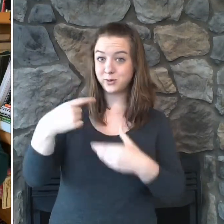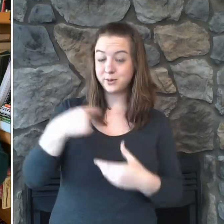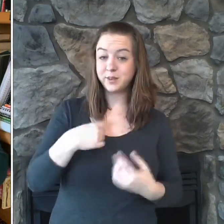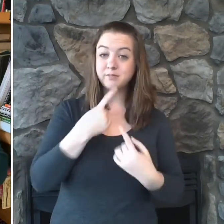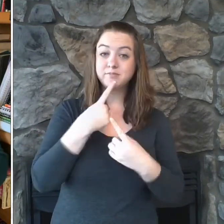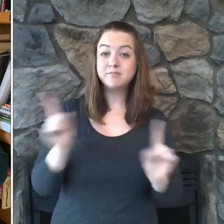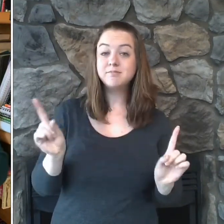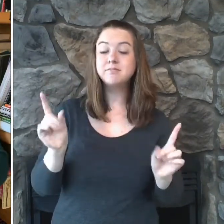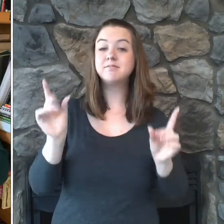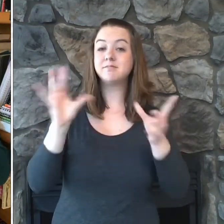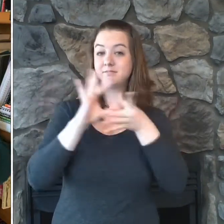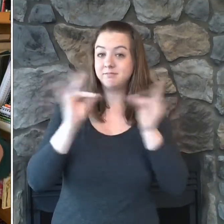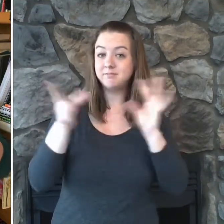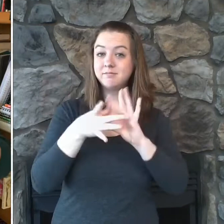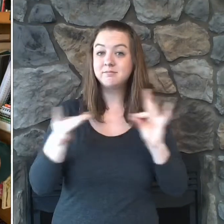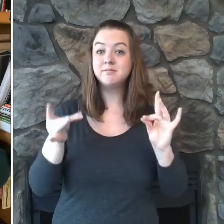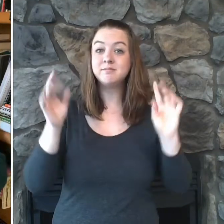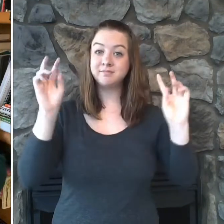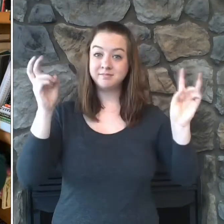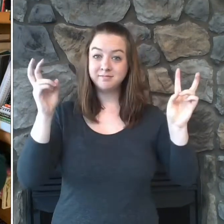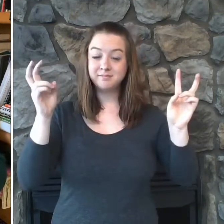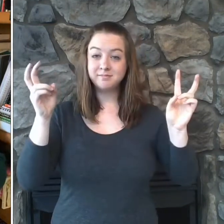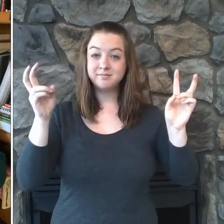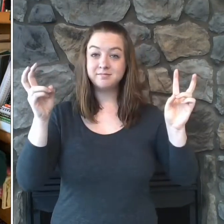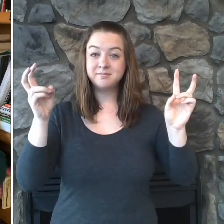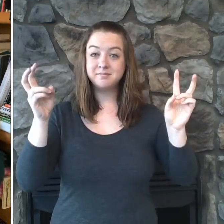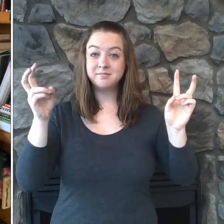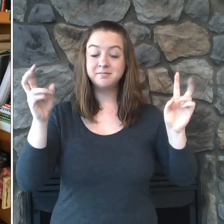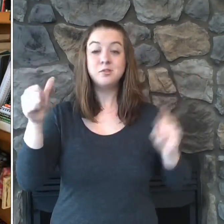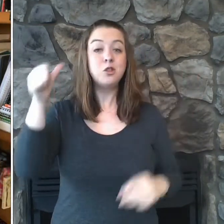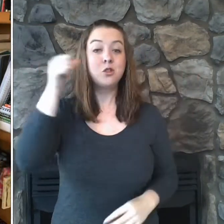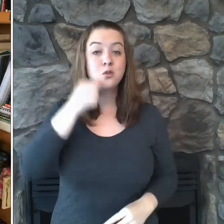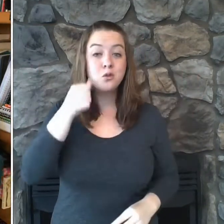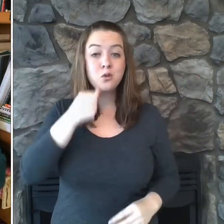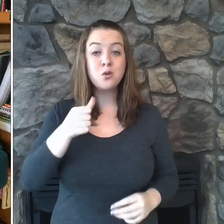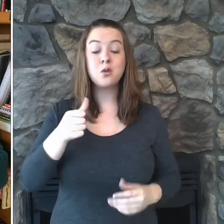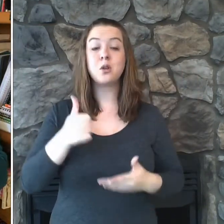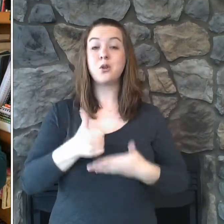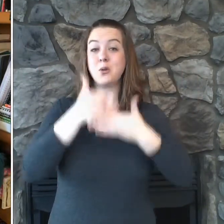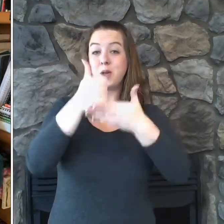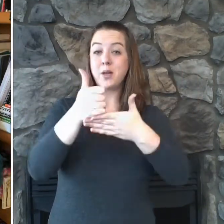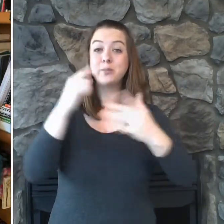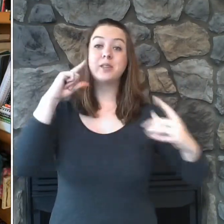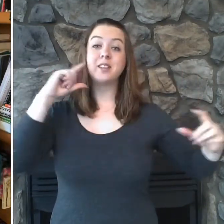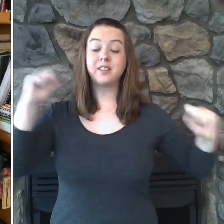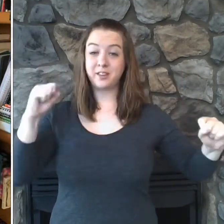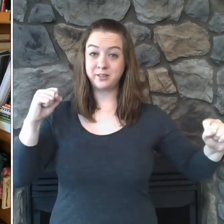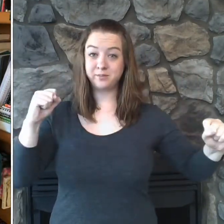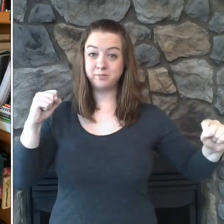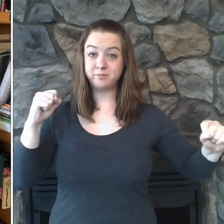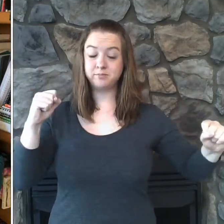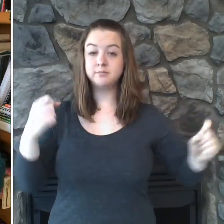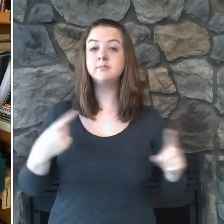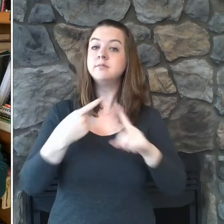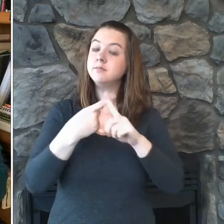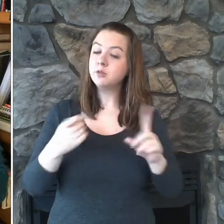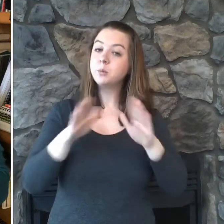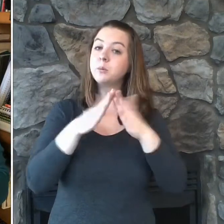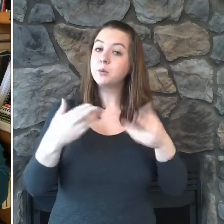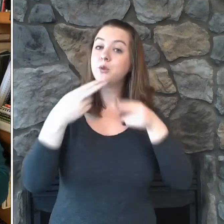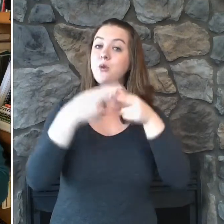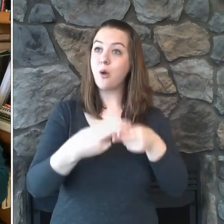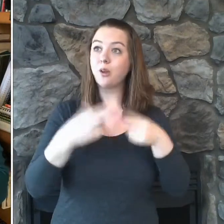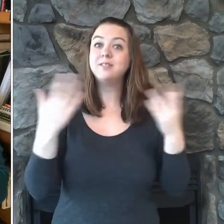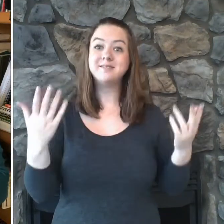is joining me in telling you the story of The Girl Who Helped Thunder. It's from a